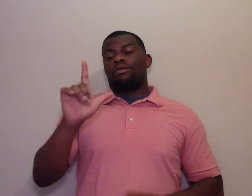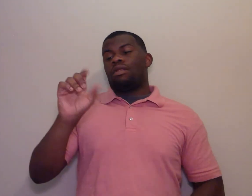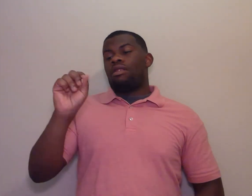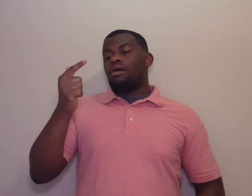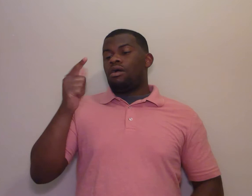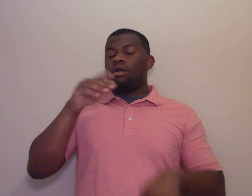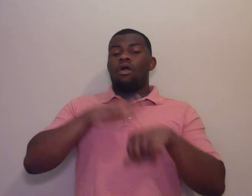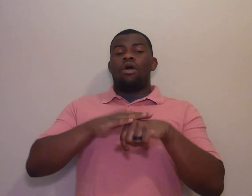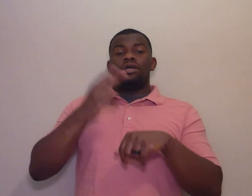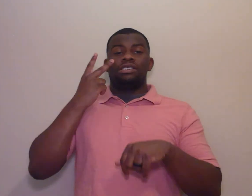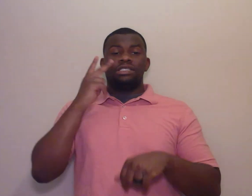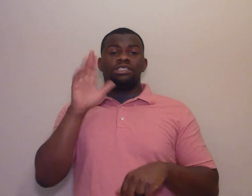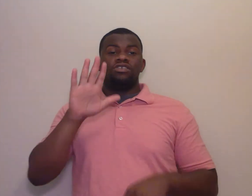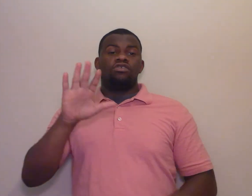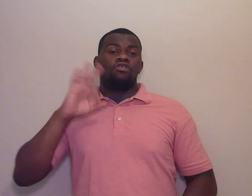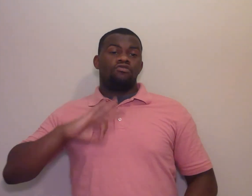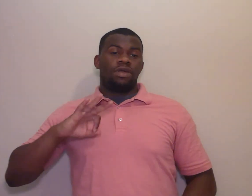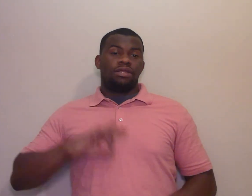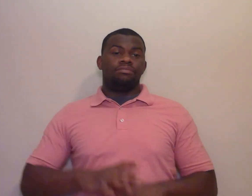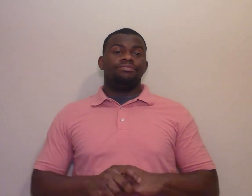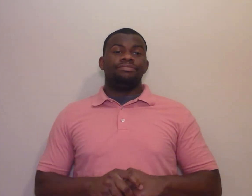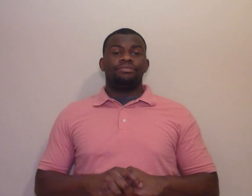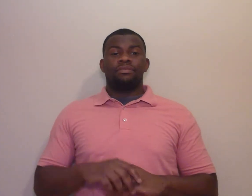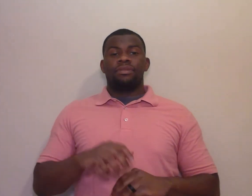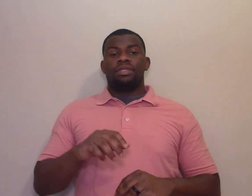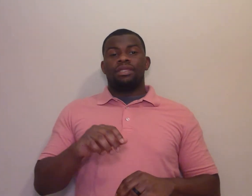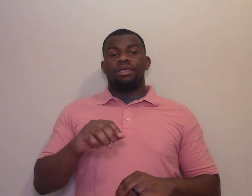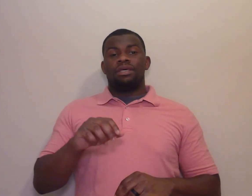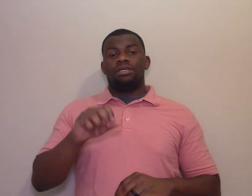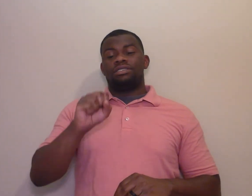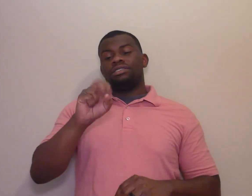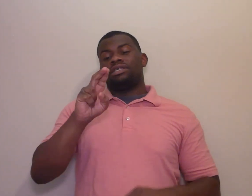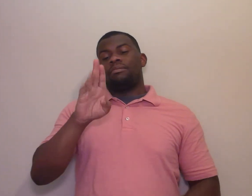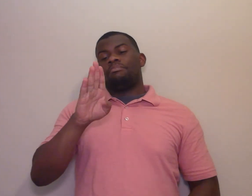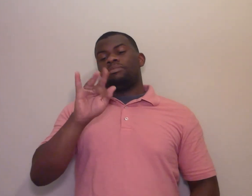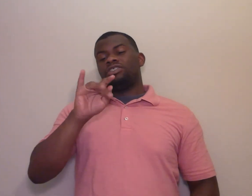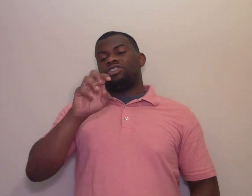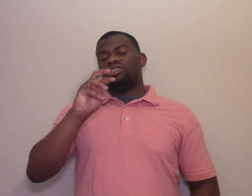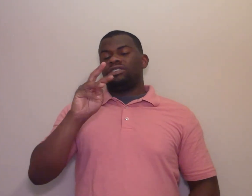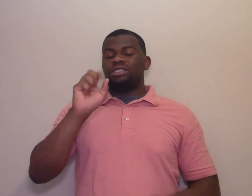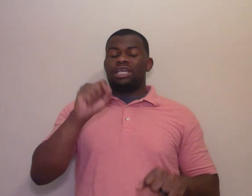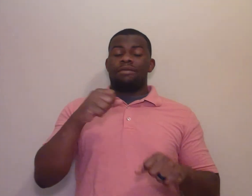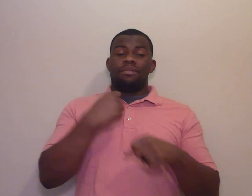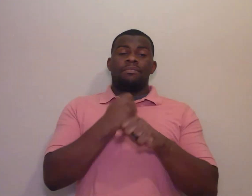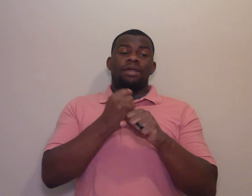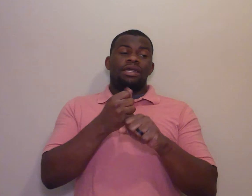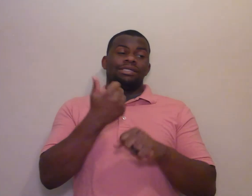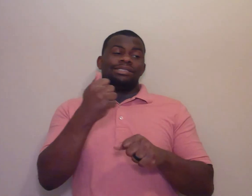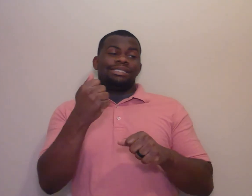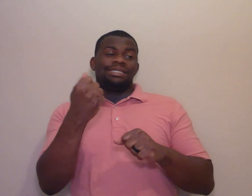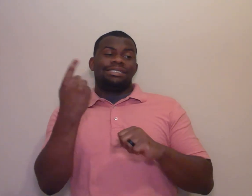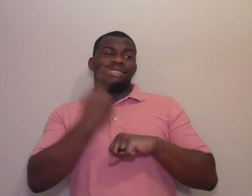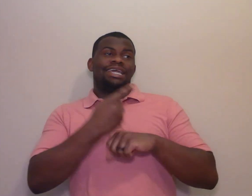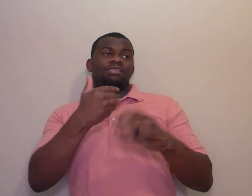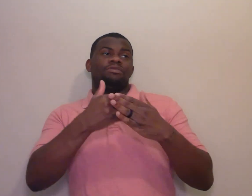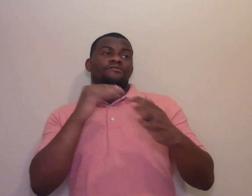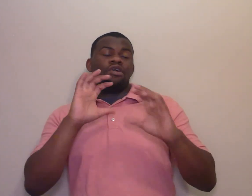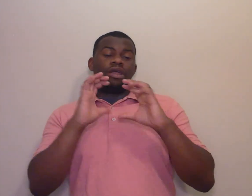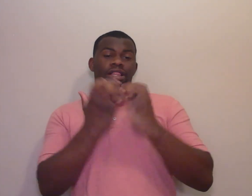the credit. Submission can be made up to 10 days prior to the start of classes, but all requests must be submitted by